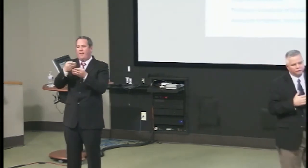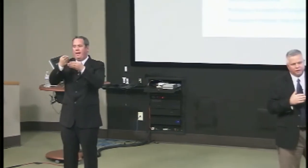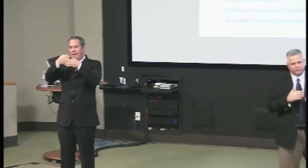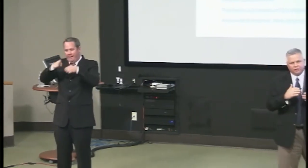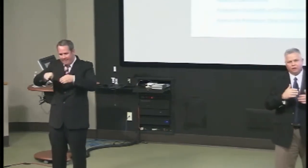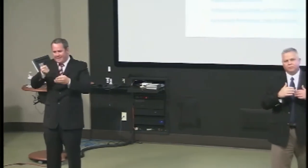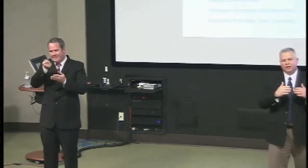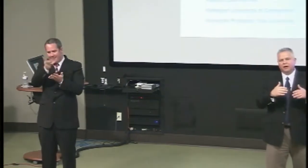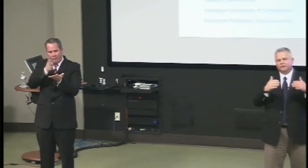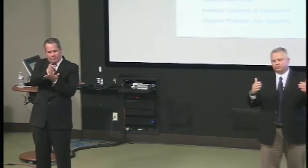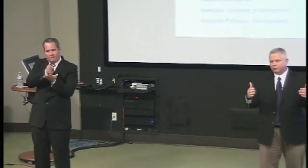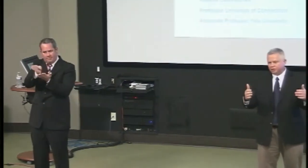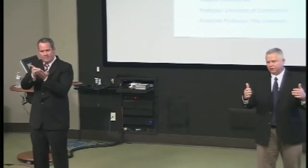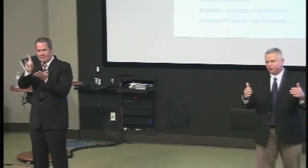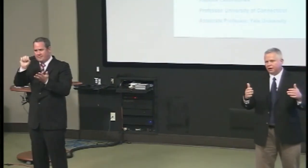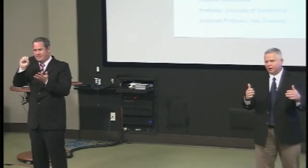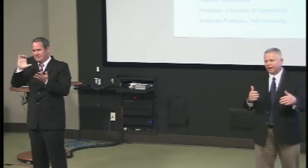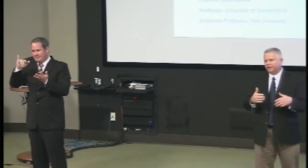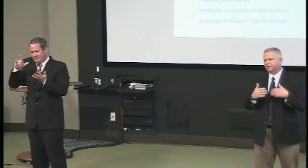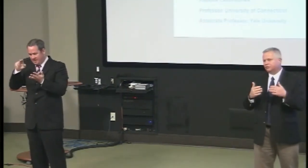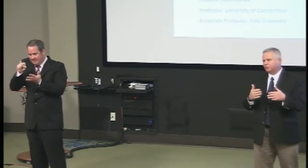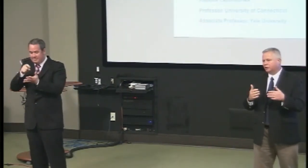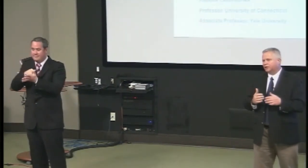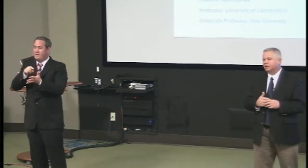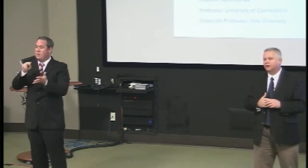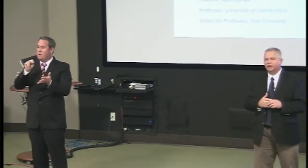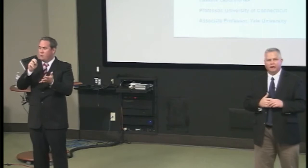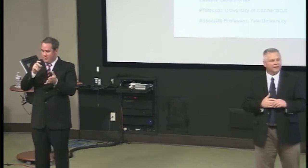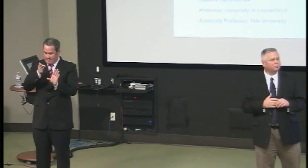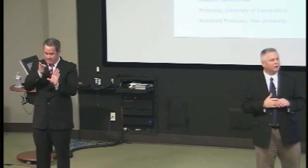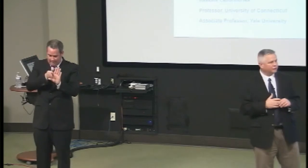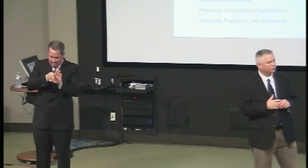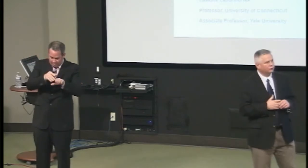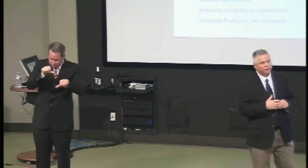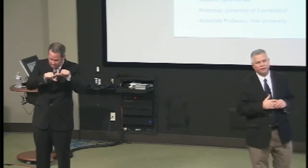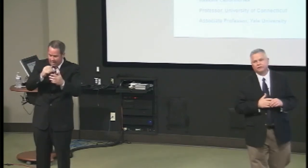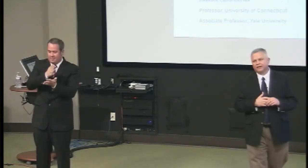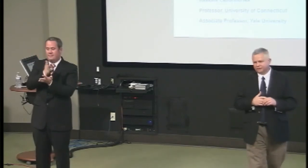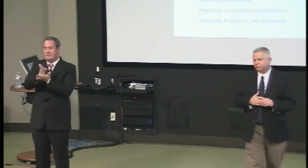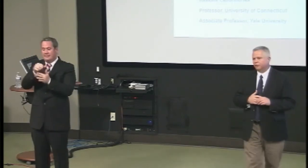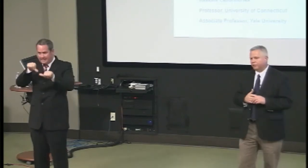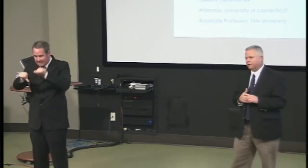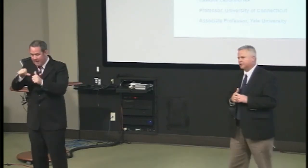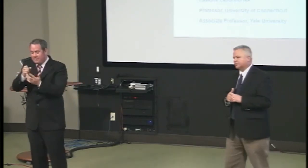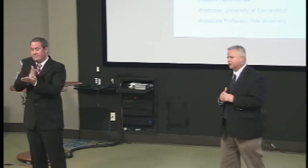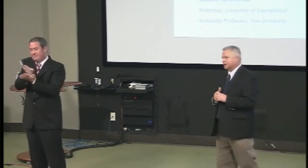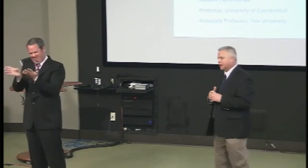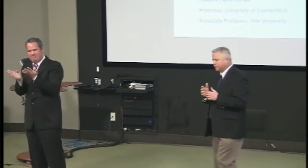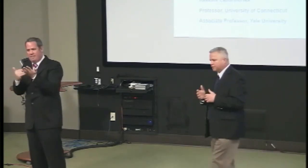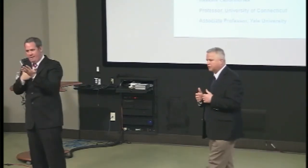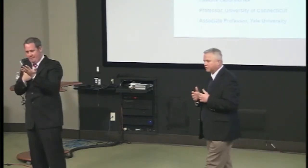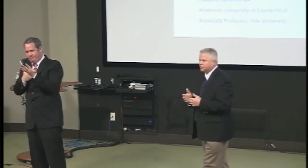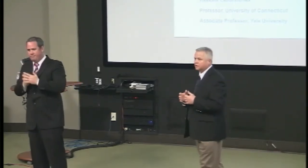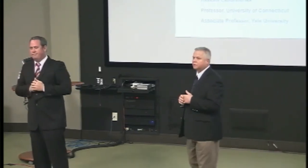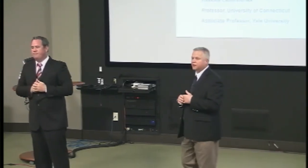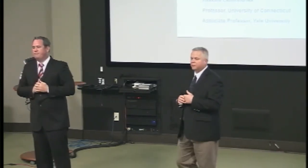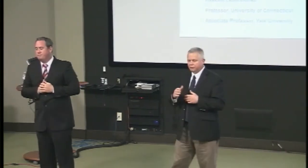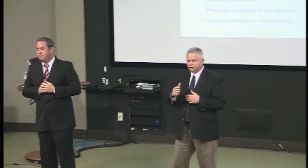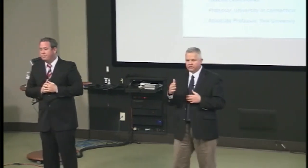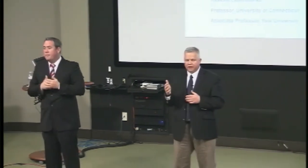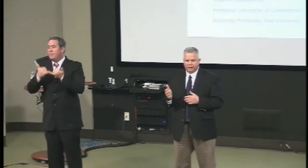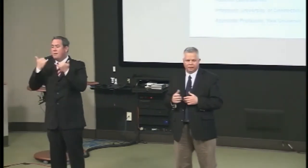important for us to go beyond description and toward explanatory, testable theories. And I want to talk to you a little